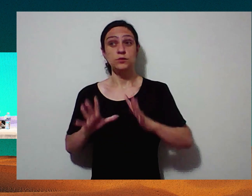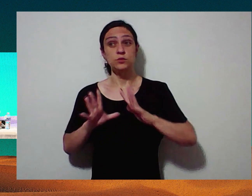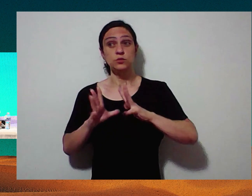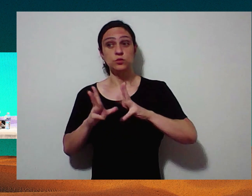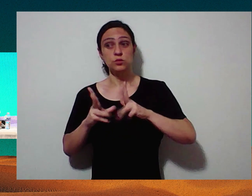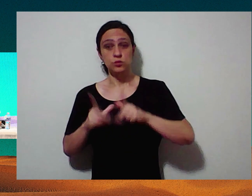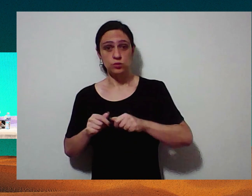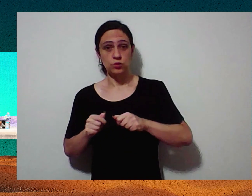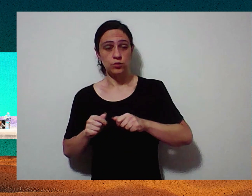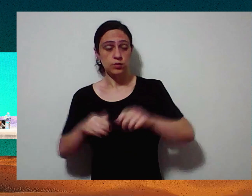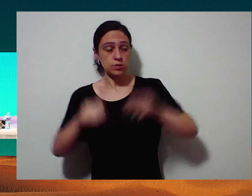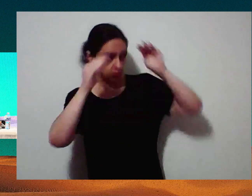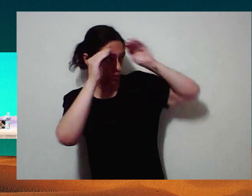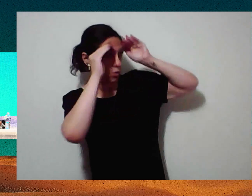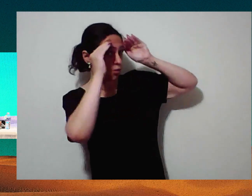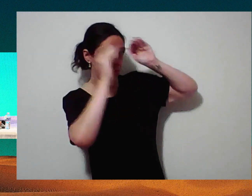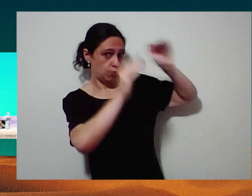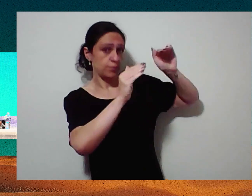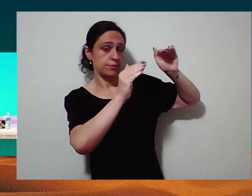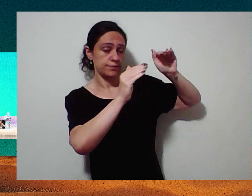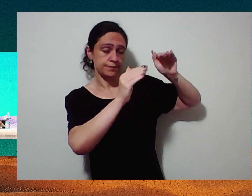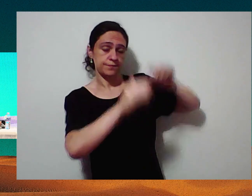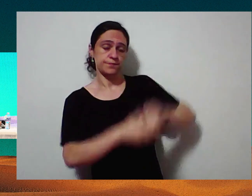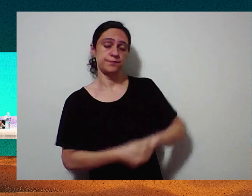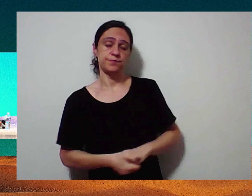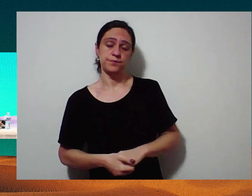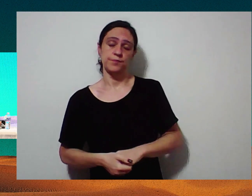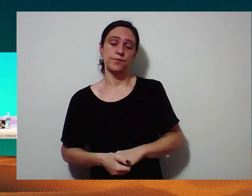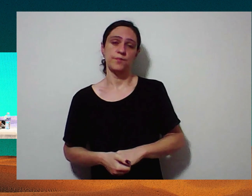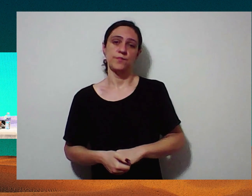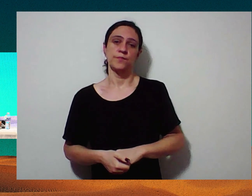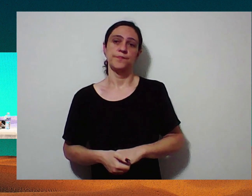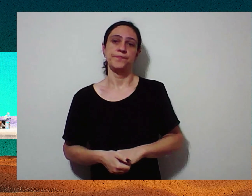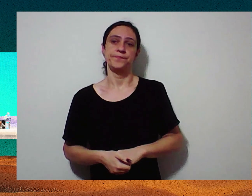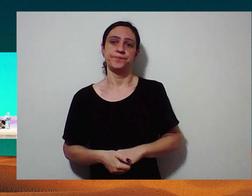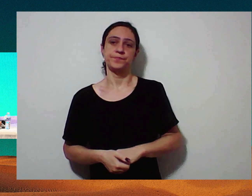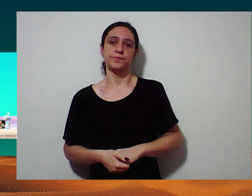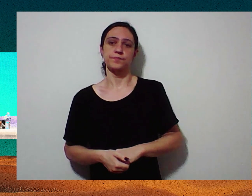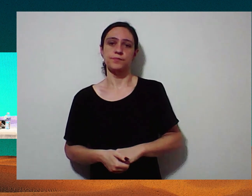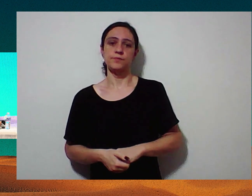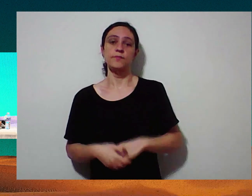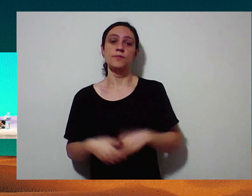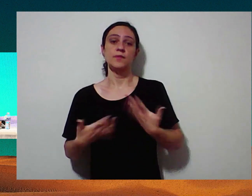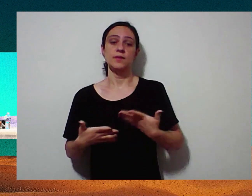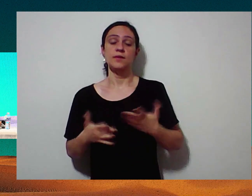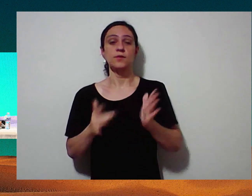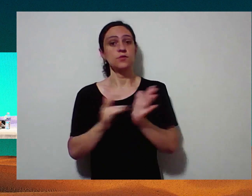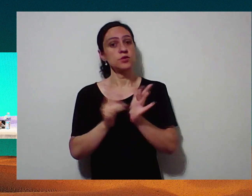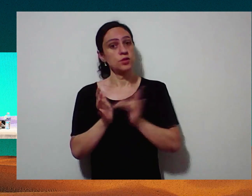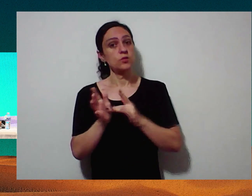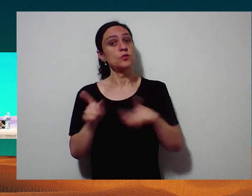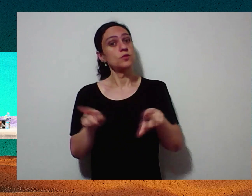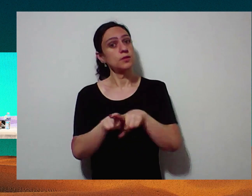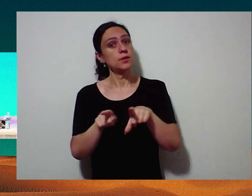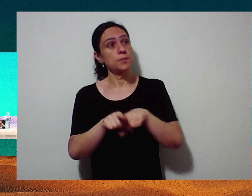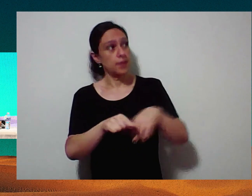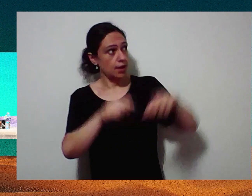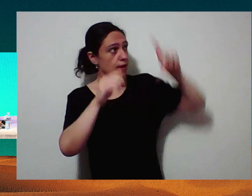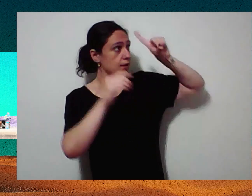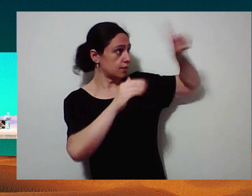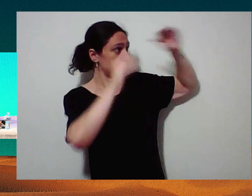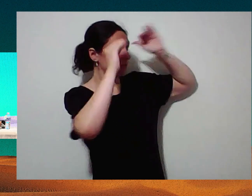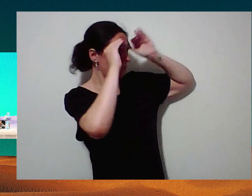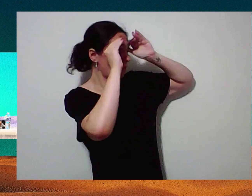all things are made subject to him, então o próprio Filho também se sujeitará àquele que todas as coisas lhe sujeitou, para que Deus